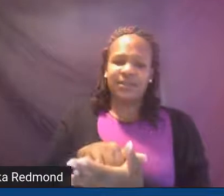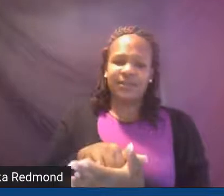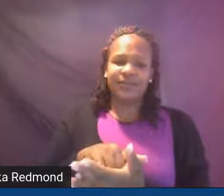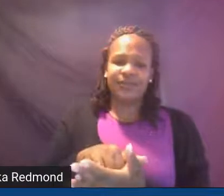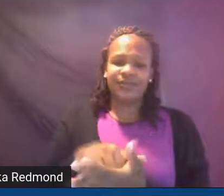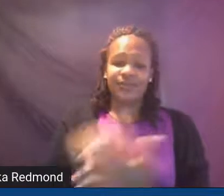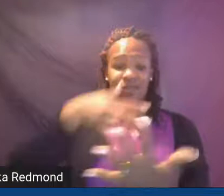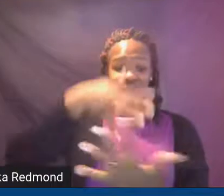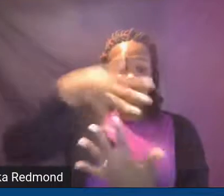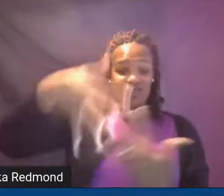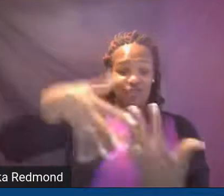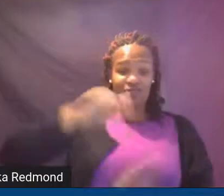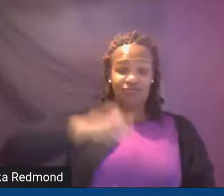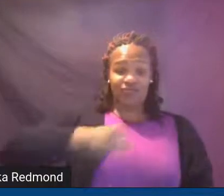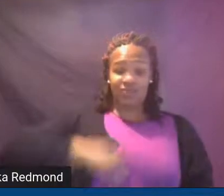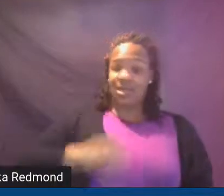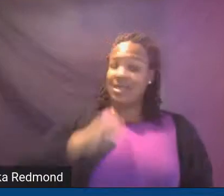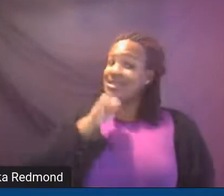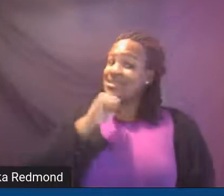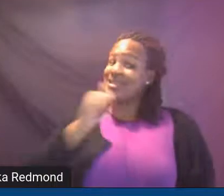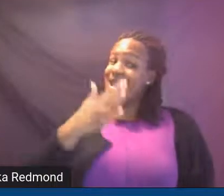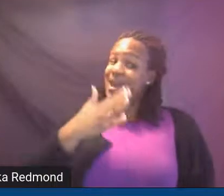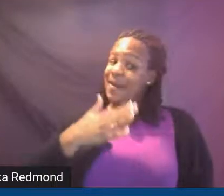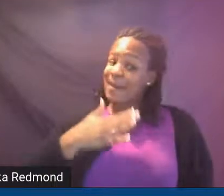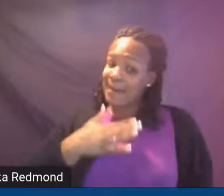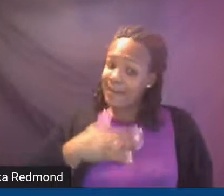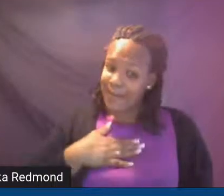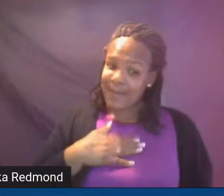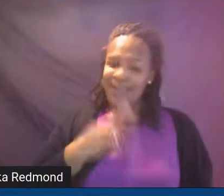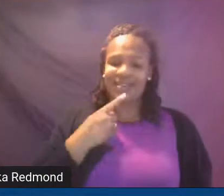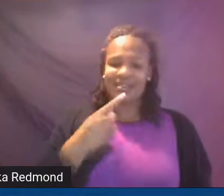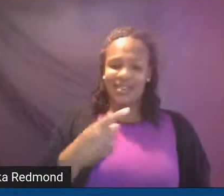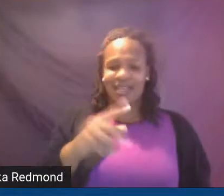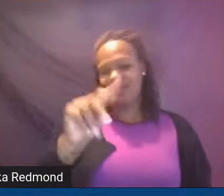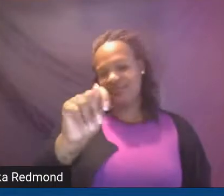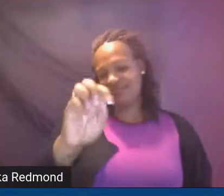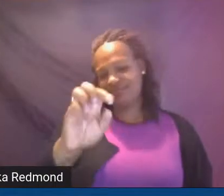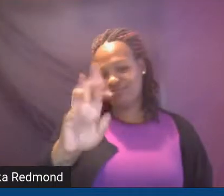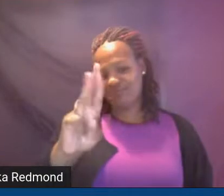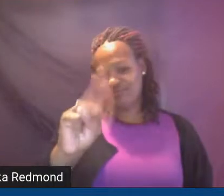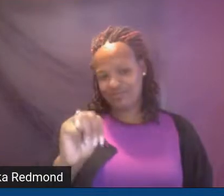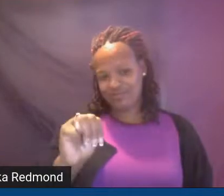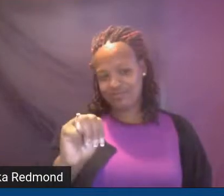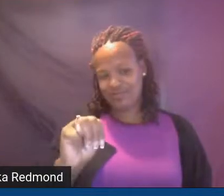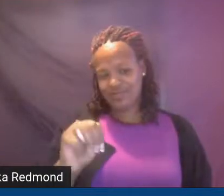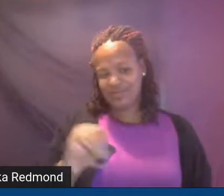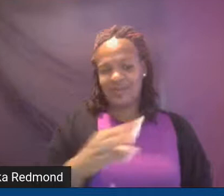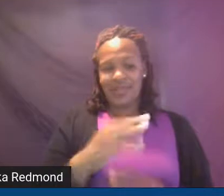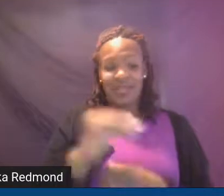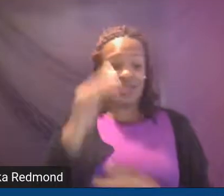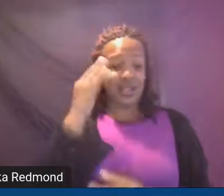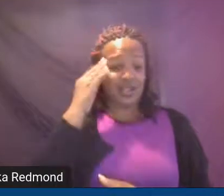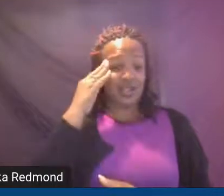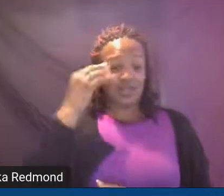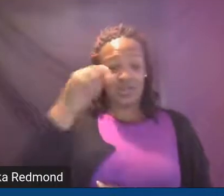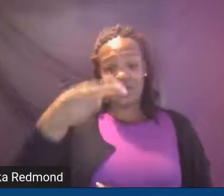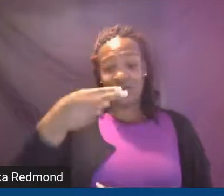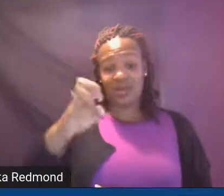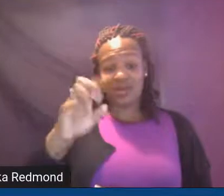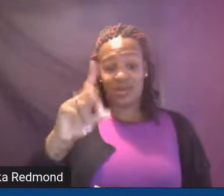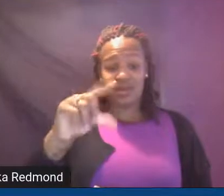social capitalism is certainly not my term. There's a very well-known hedge fund called Social